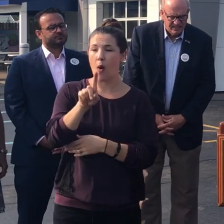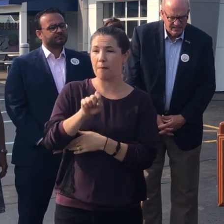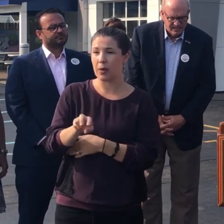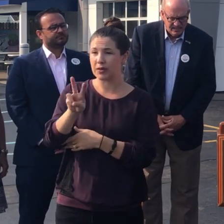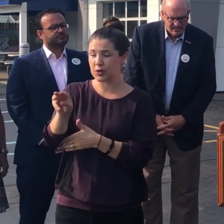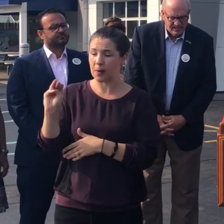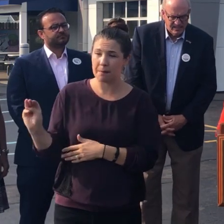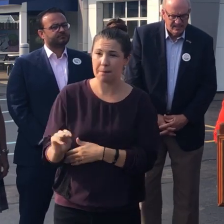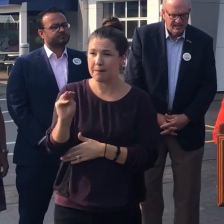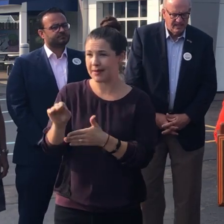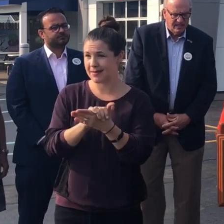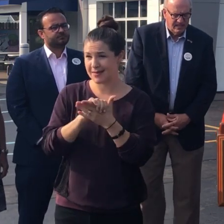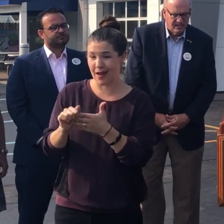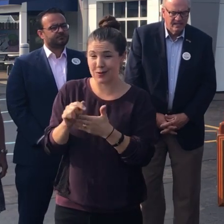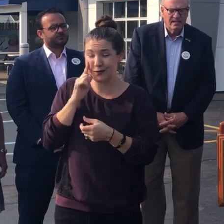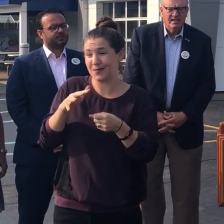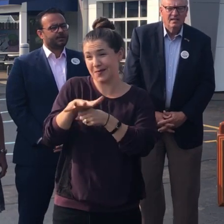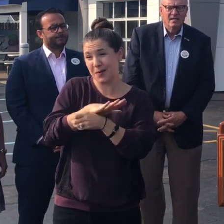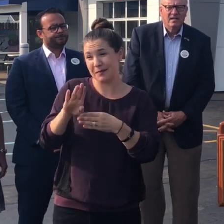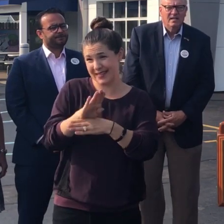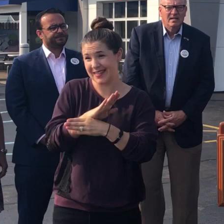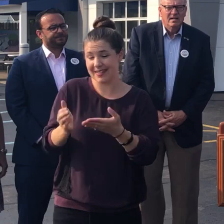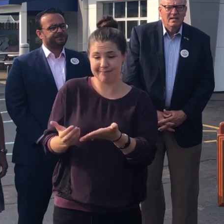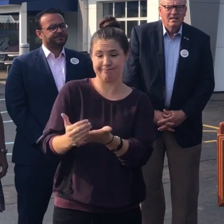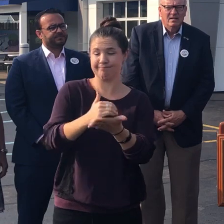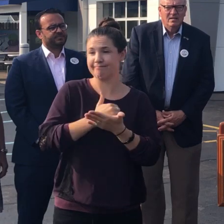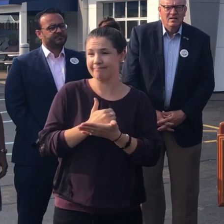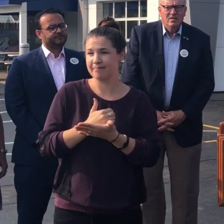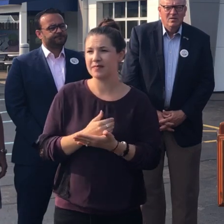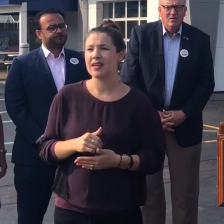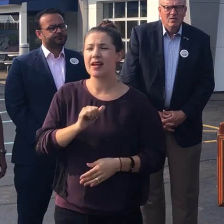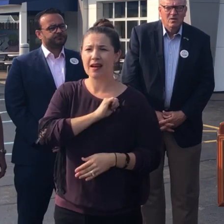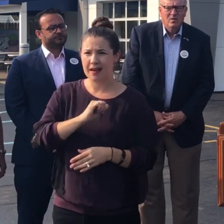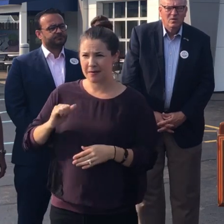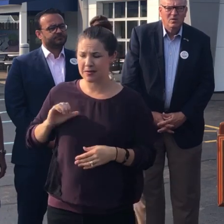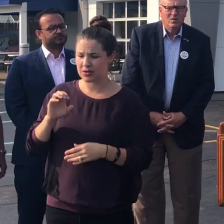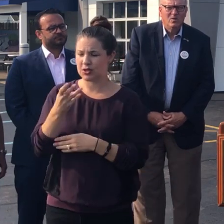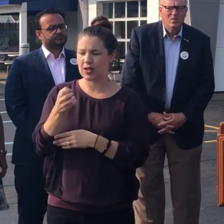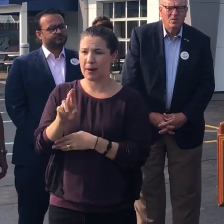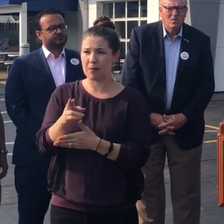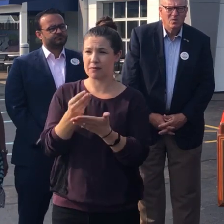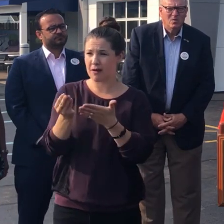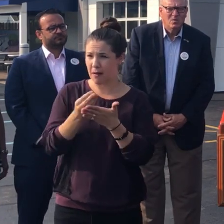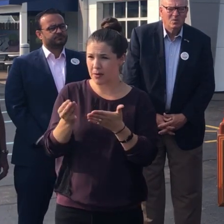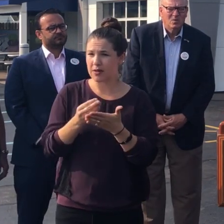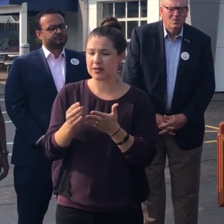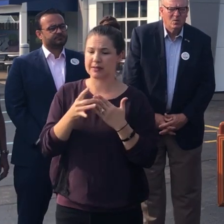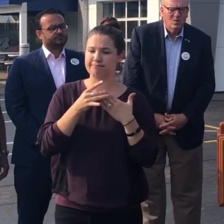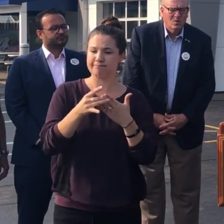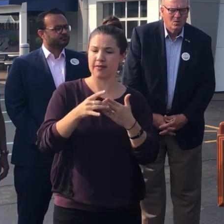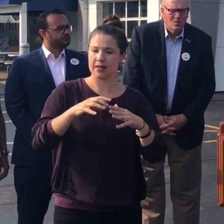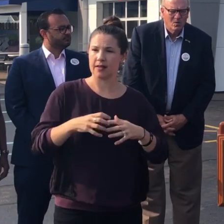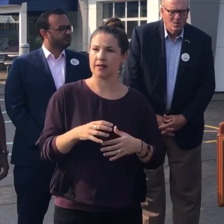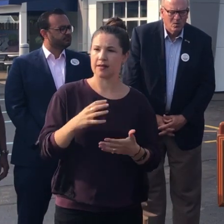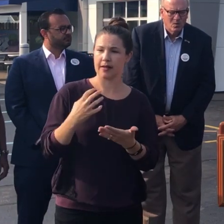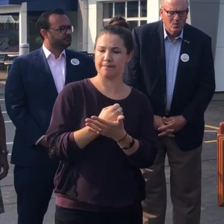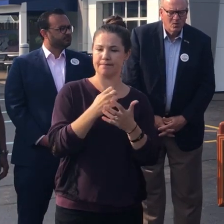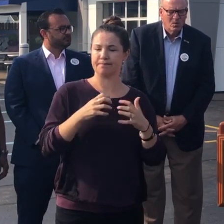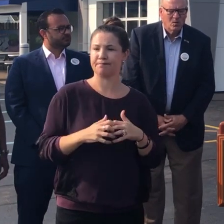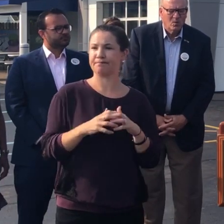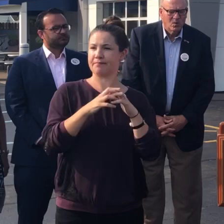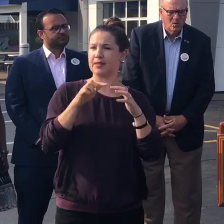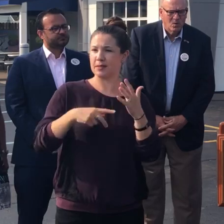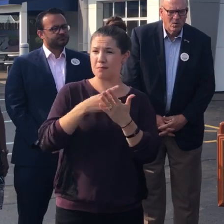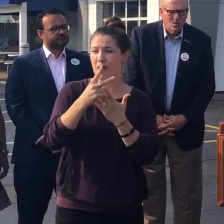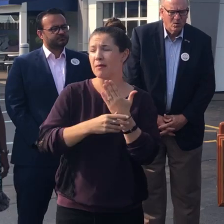new revenue for local businesses. The Amherst Chamber of Commerce is taking the lead on this aspect of the program, and I want to